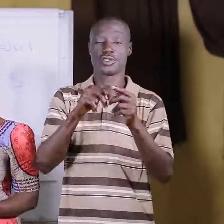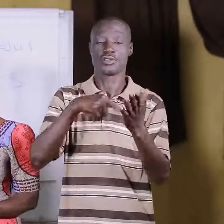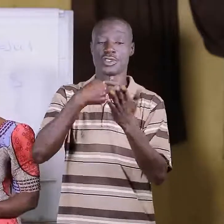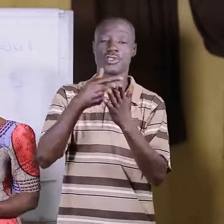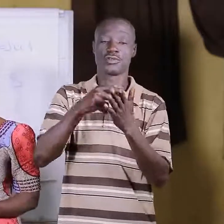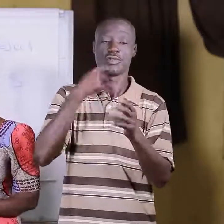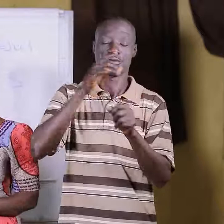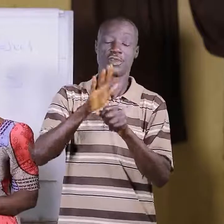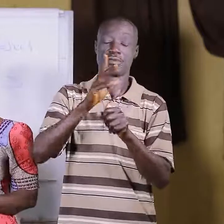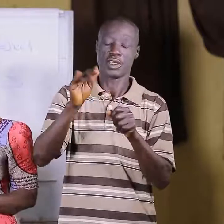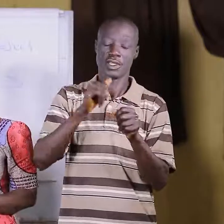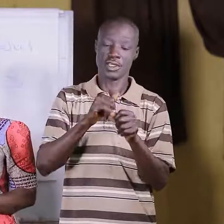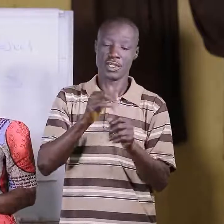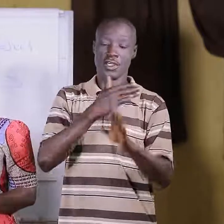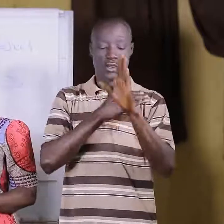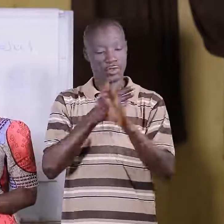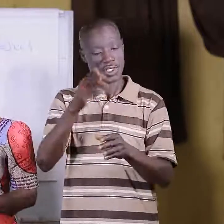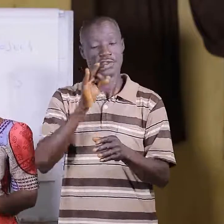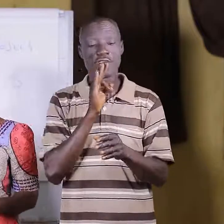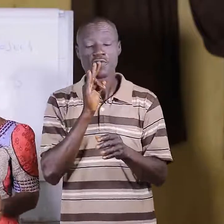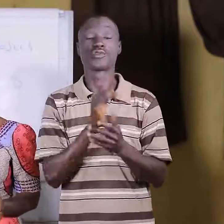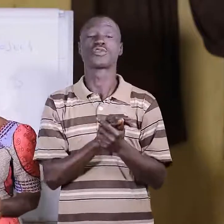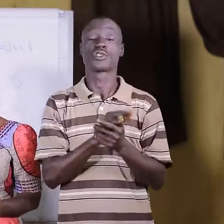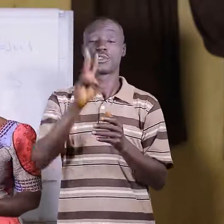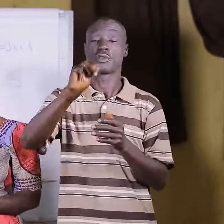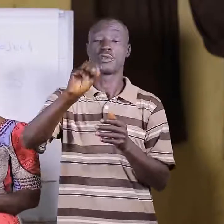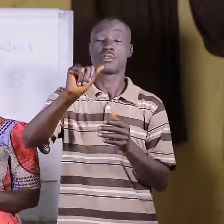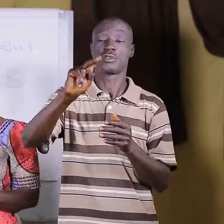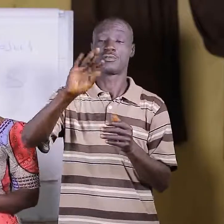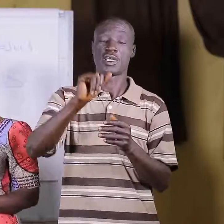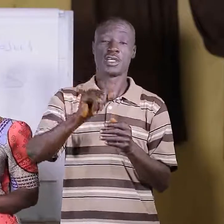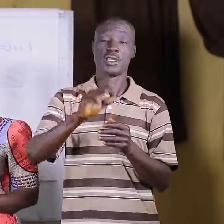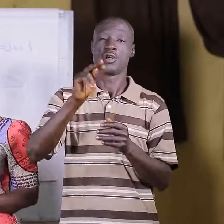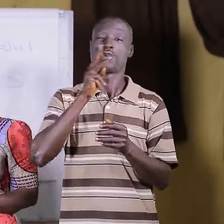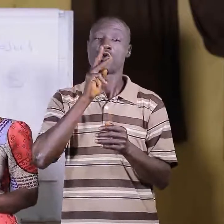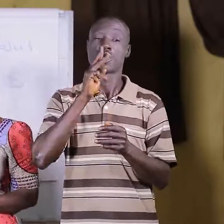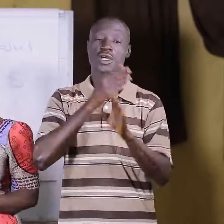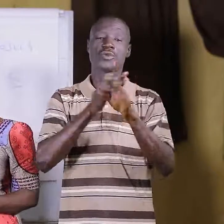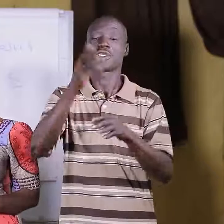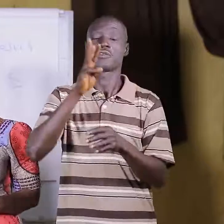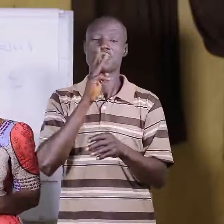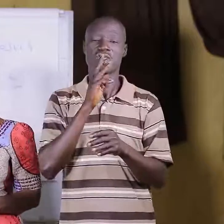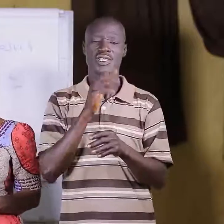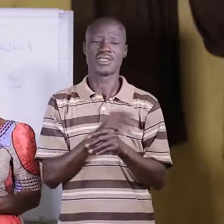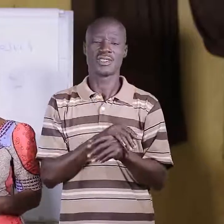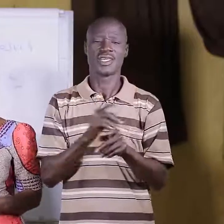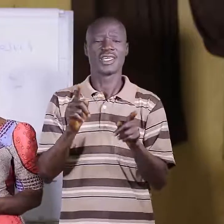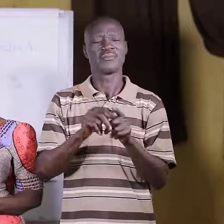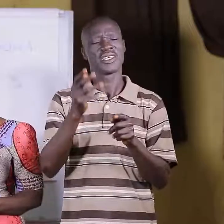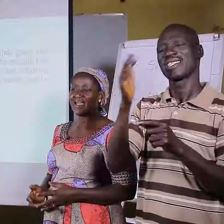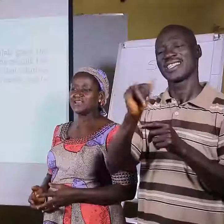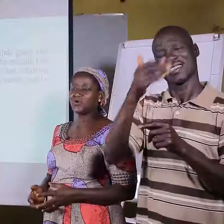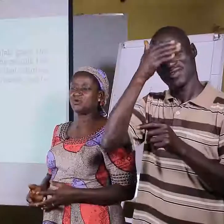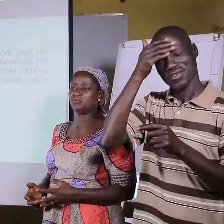There was no food. God provided them manna. There was no water. God provided them water. In fact, they were even tired of eating